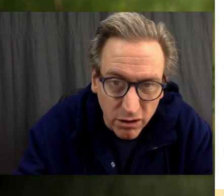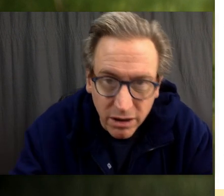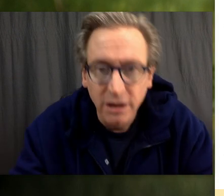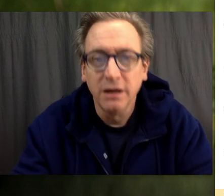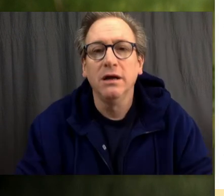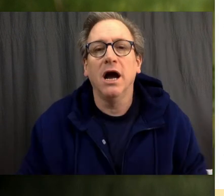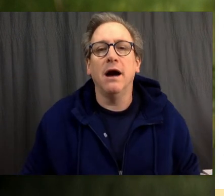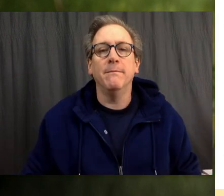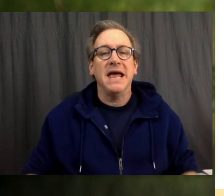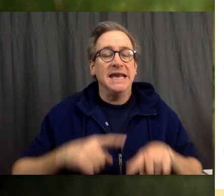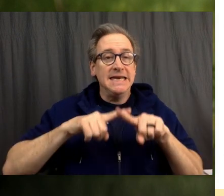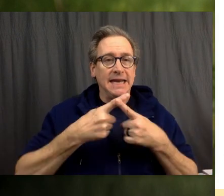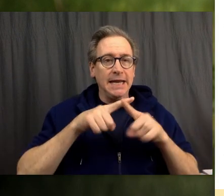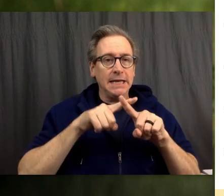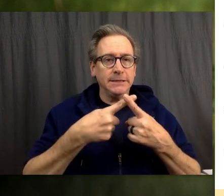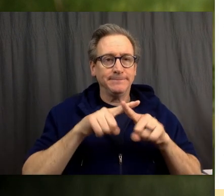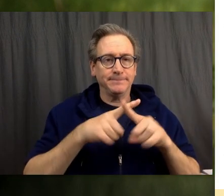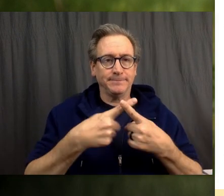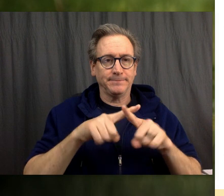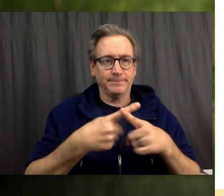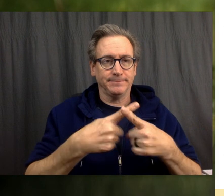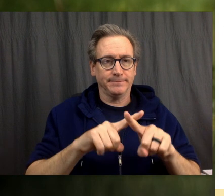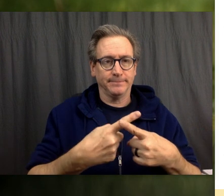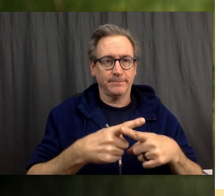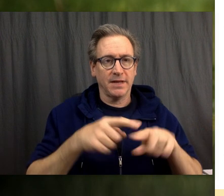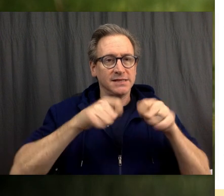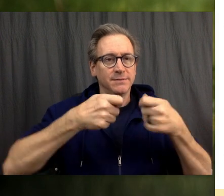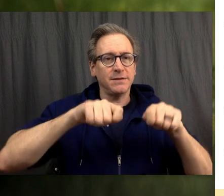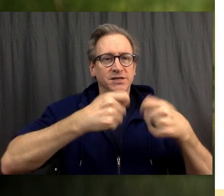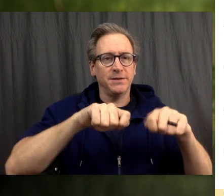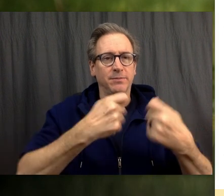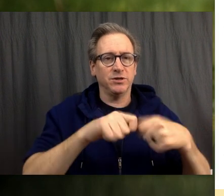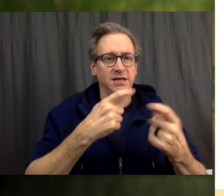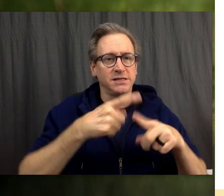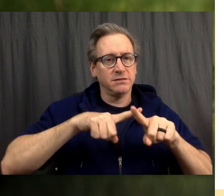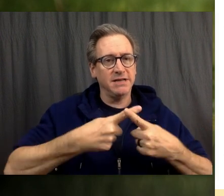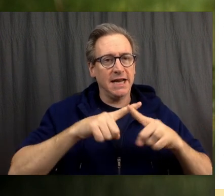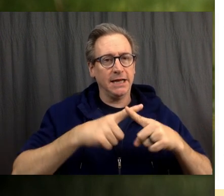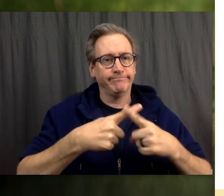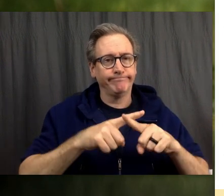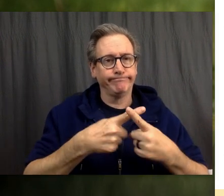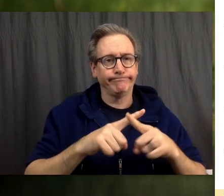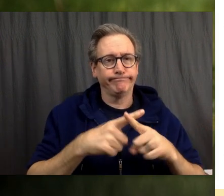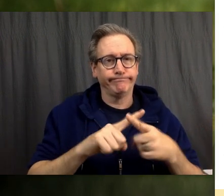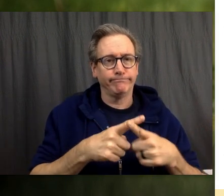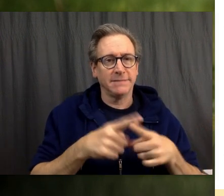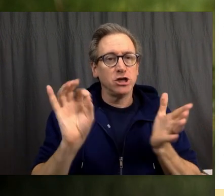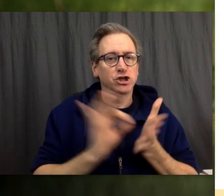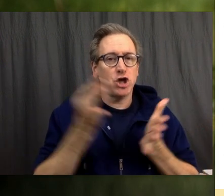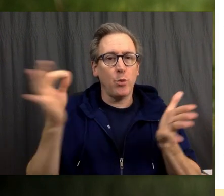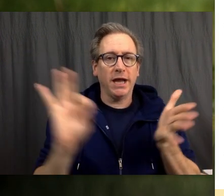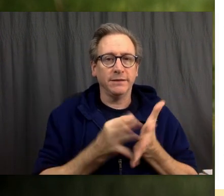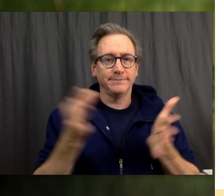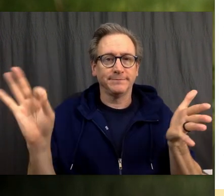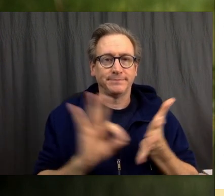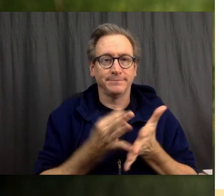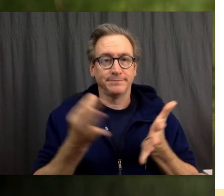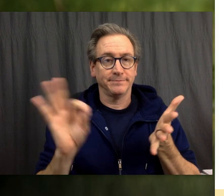Never happened. Knitting. Sometimes you'll see people do this, knitting,